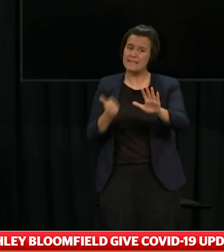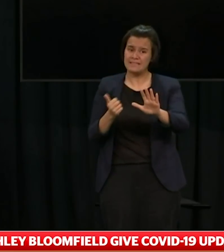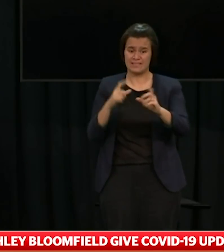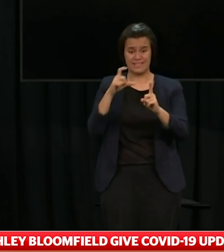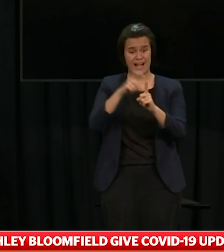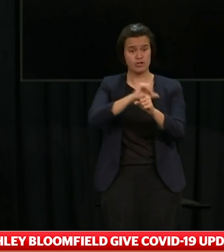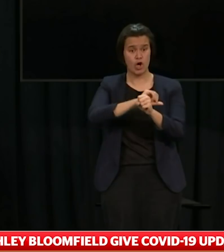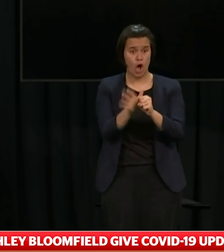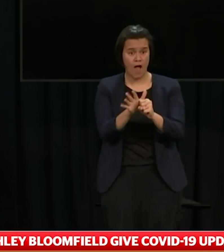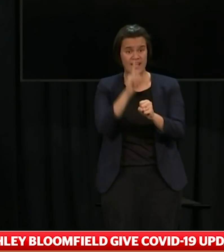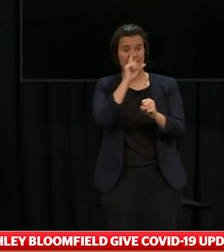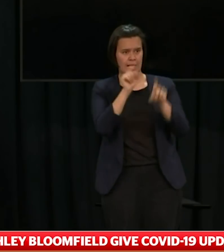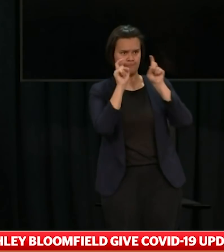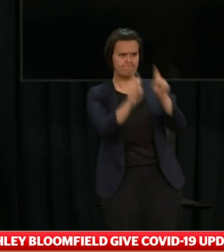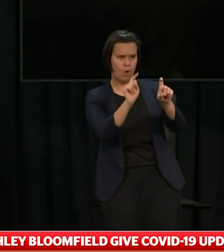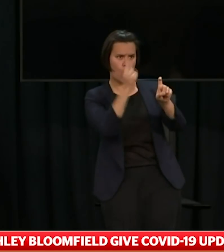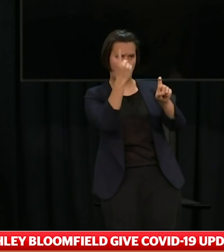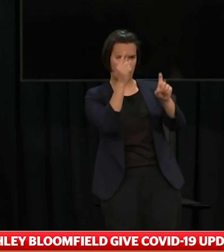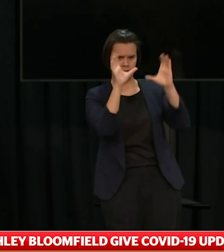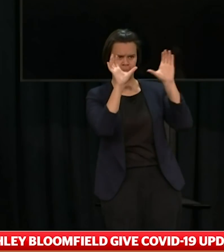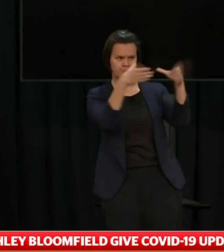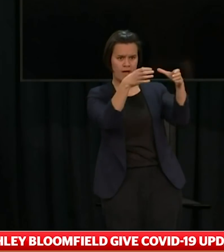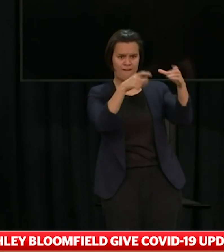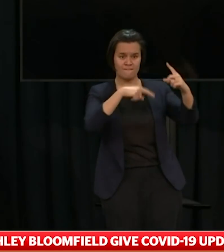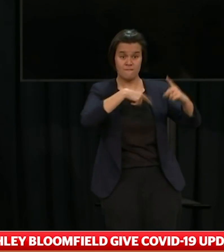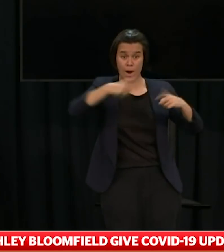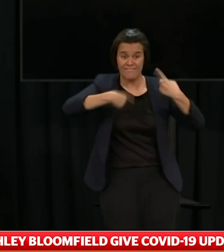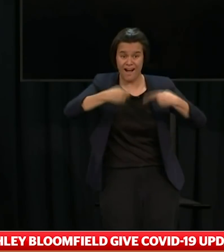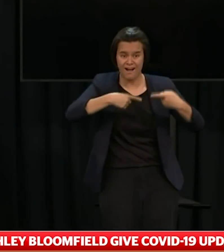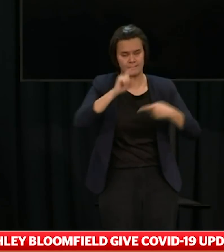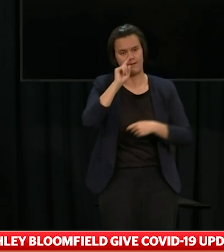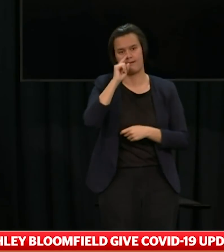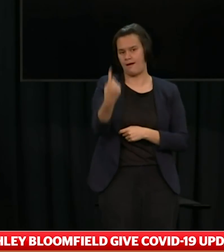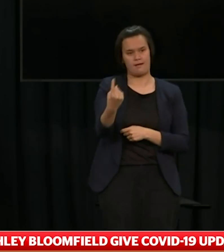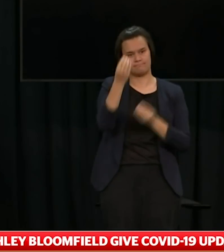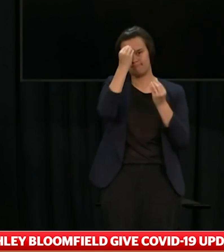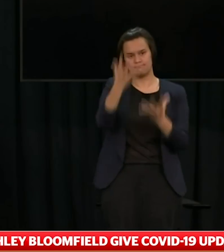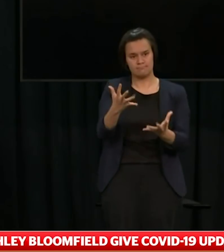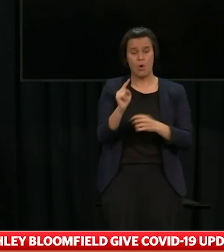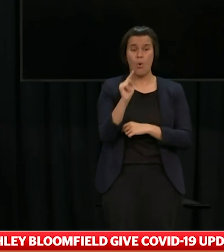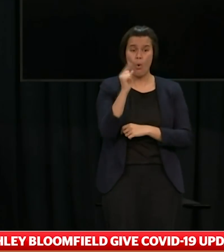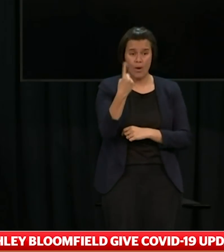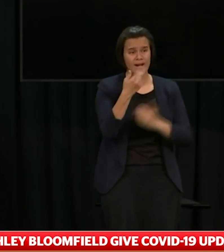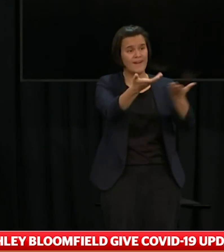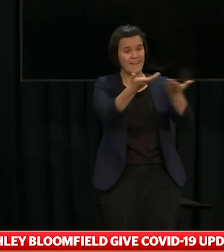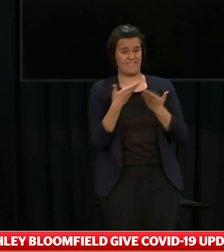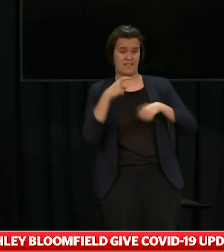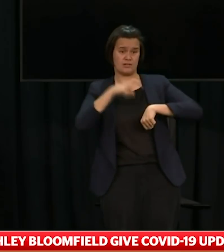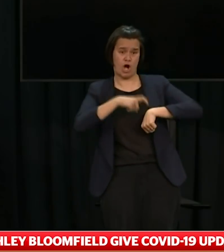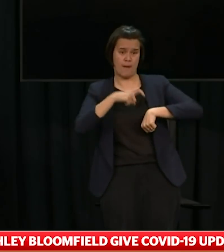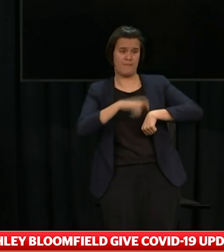keep Delta in one place, and one place only, for good. Auckland has given us